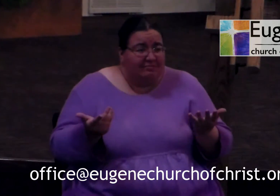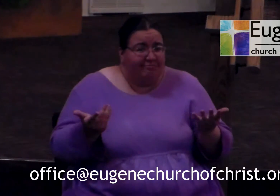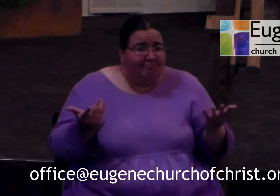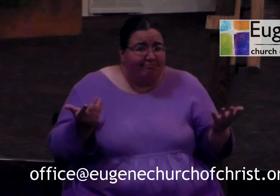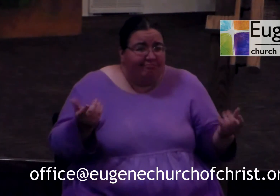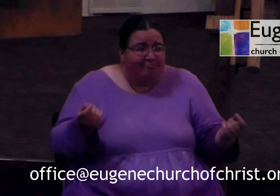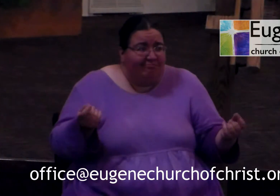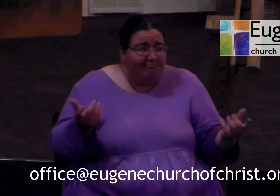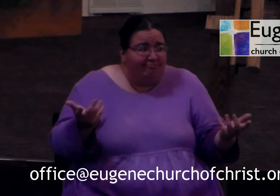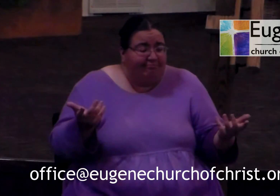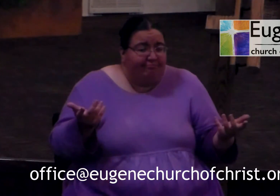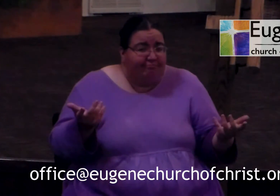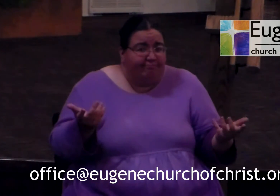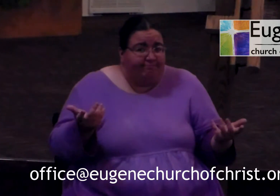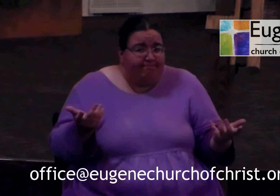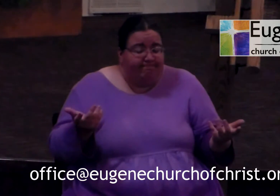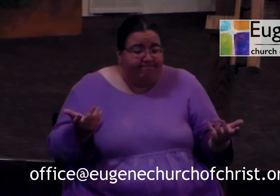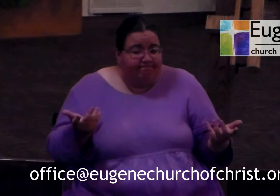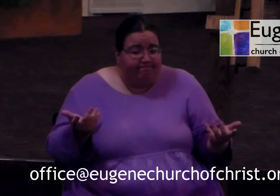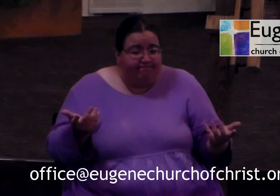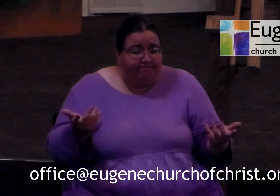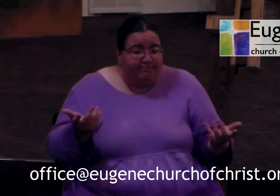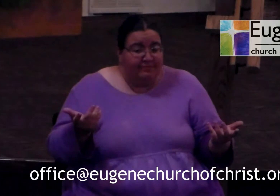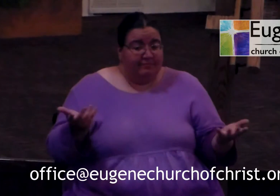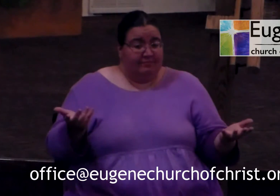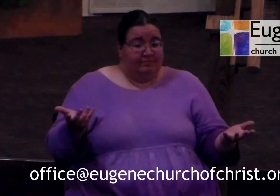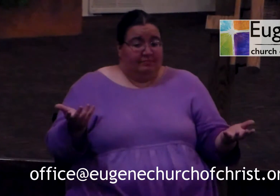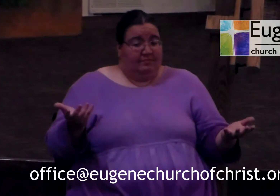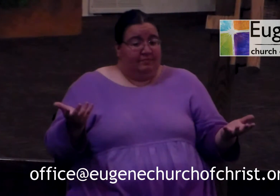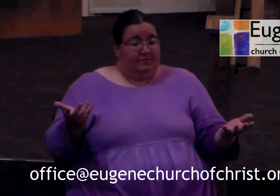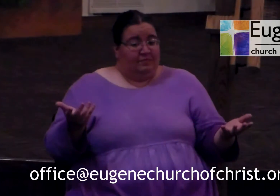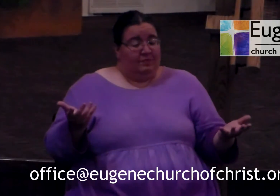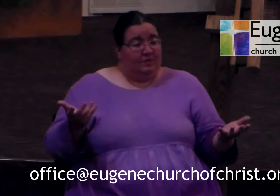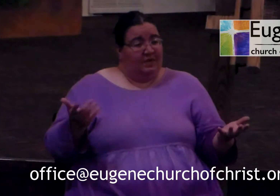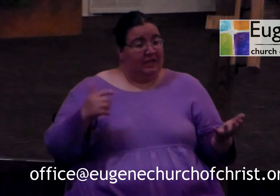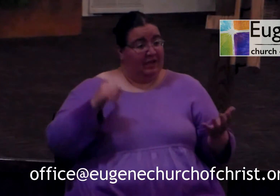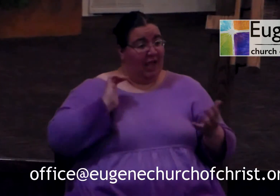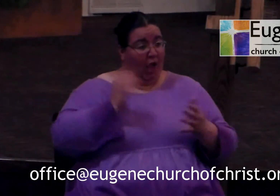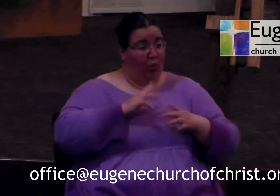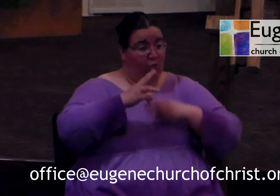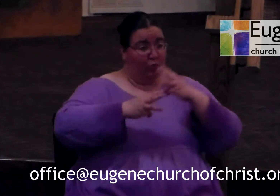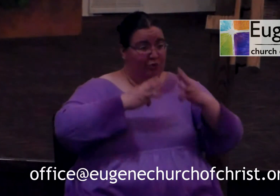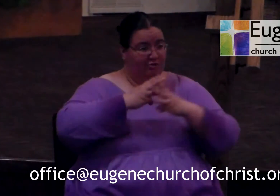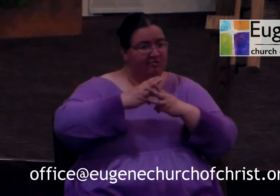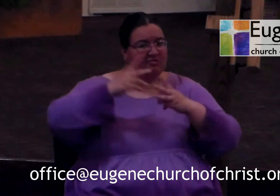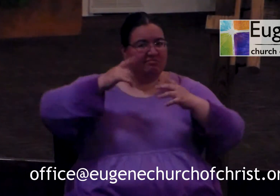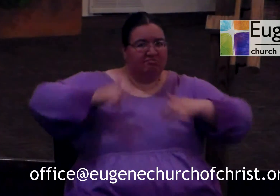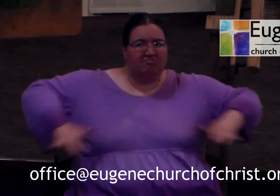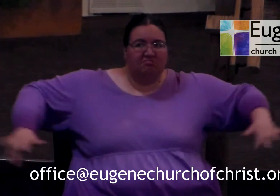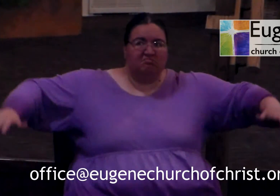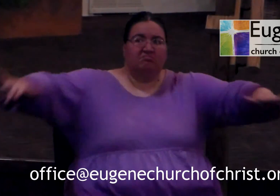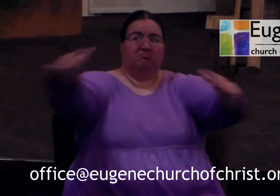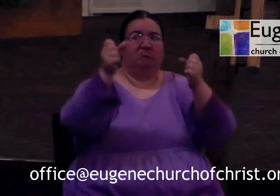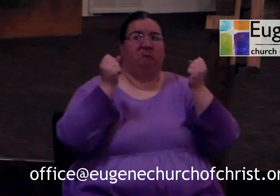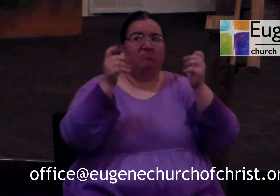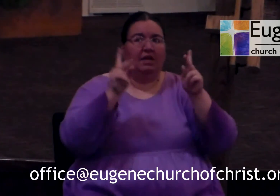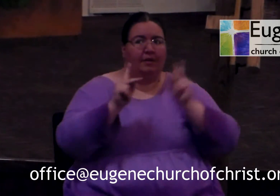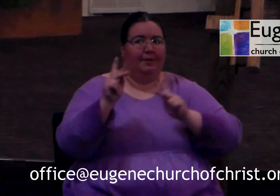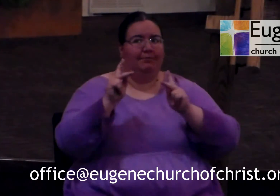a decision to make. What do we do now? And in our world, we are surrounded by people making this same decision. What do